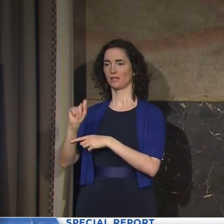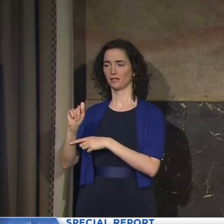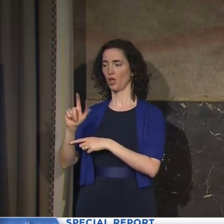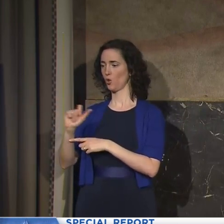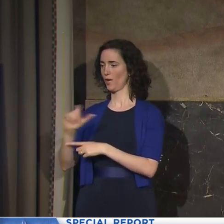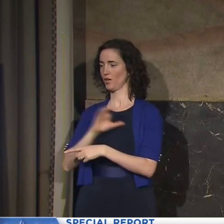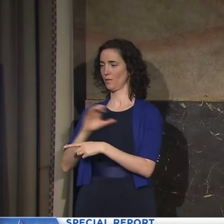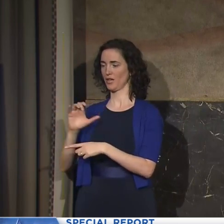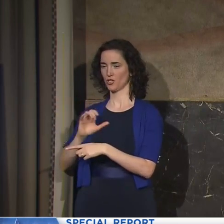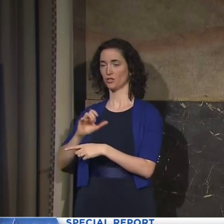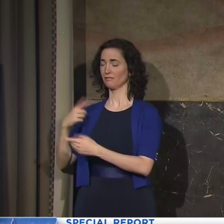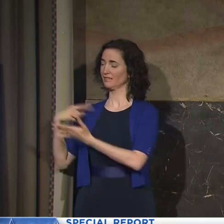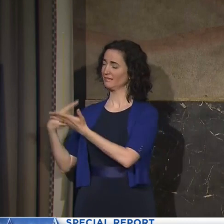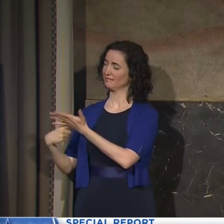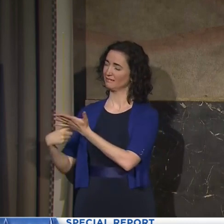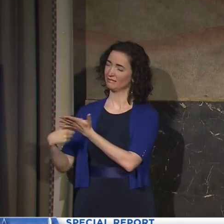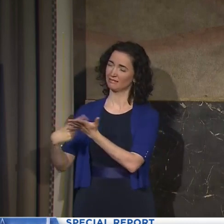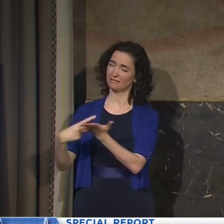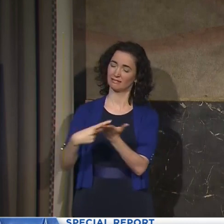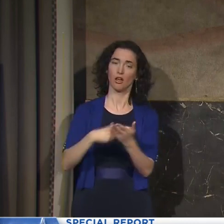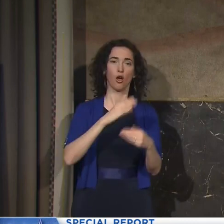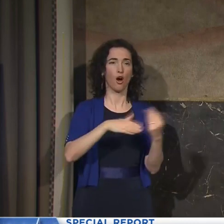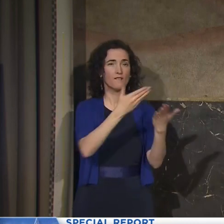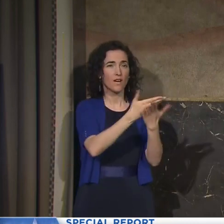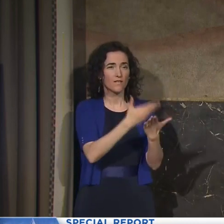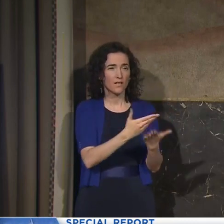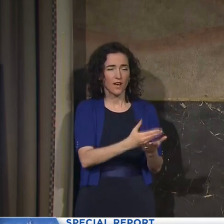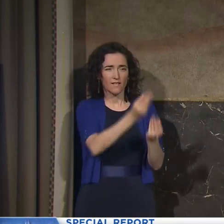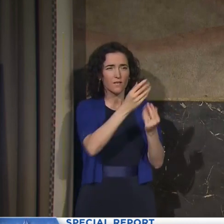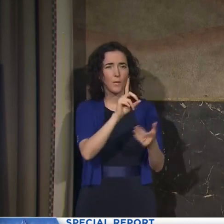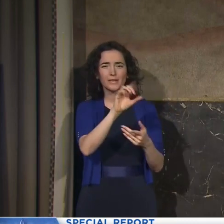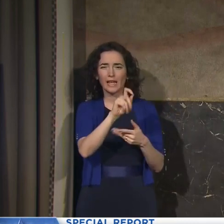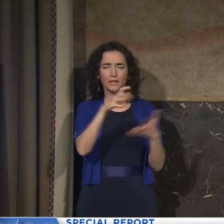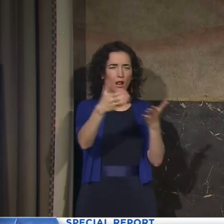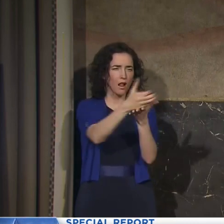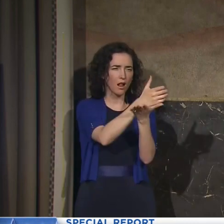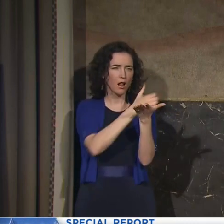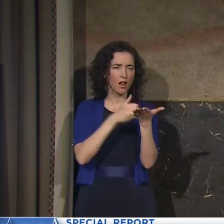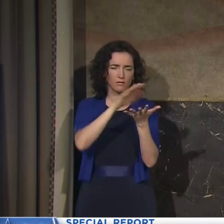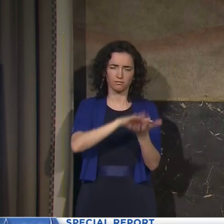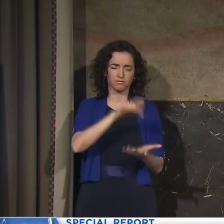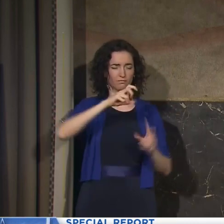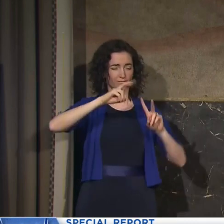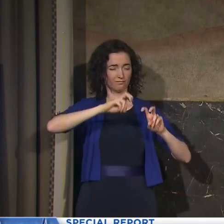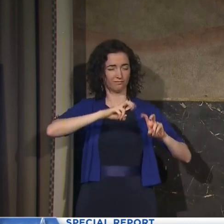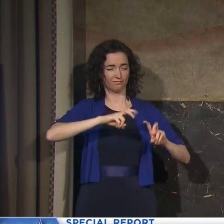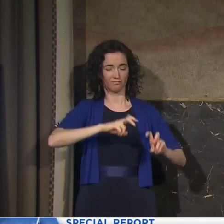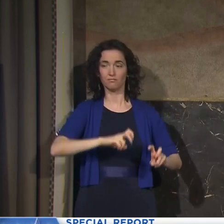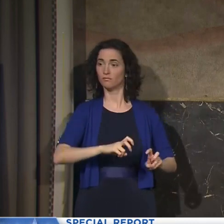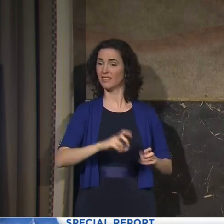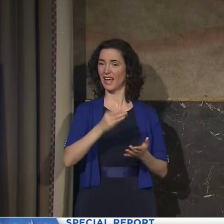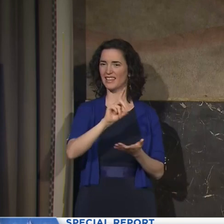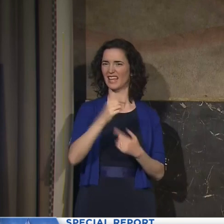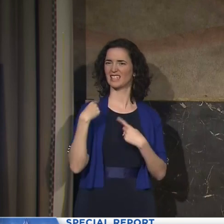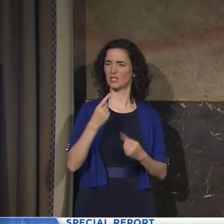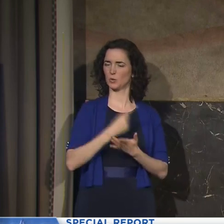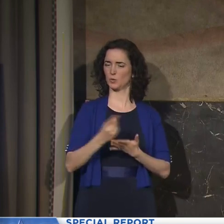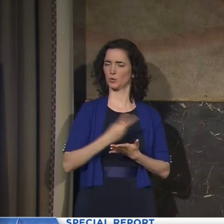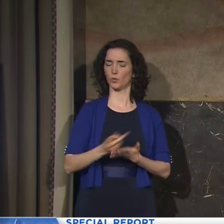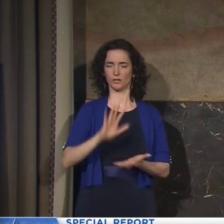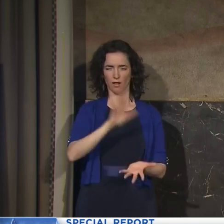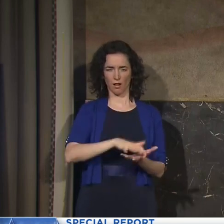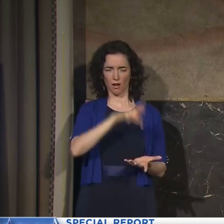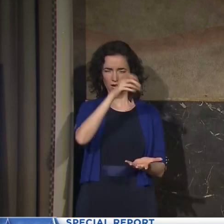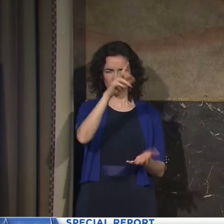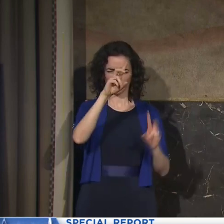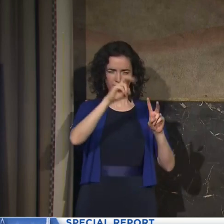really reviewing the data that we've been accumulating over the last couple of weeks, we